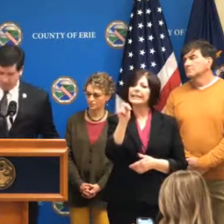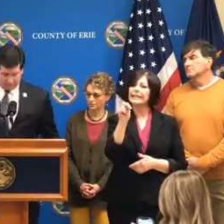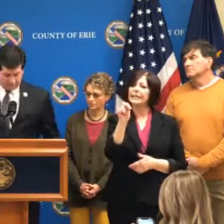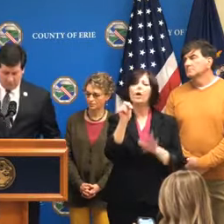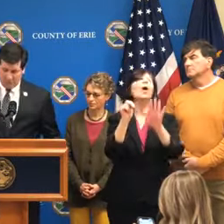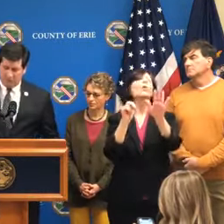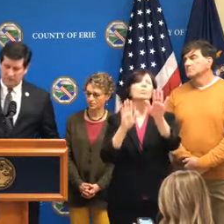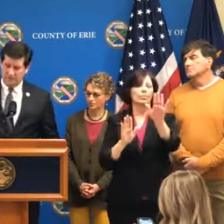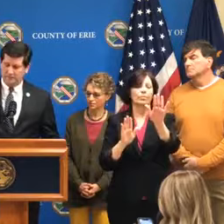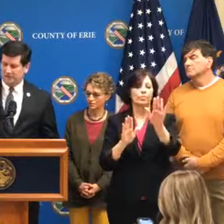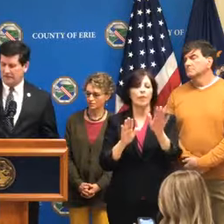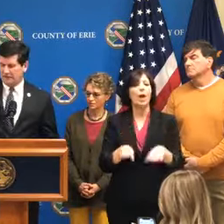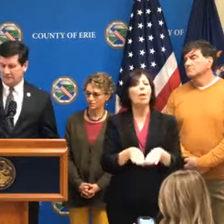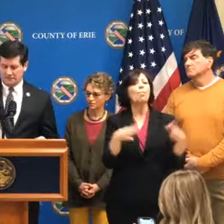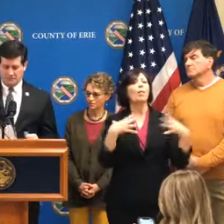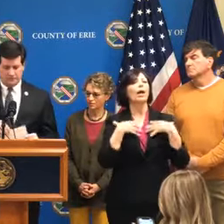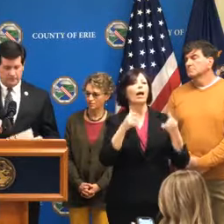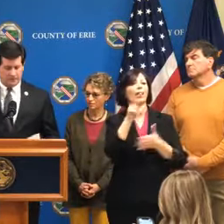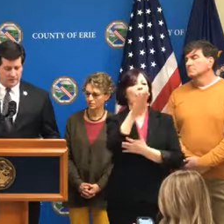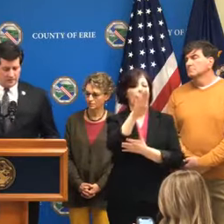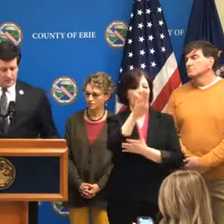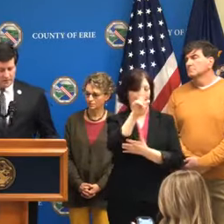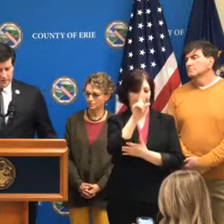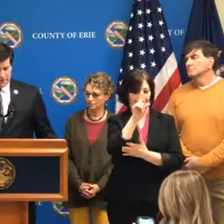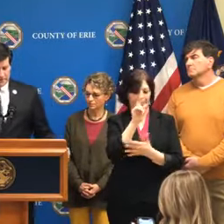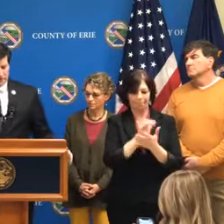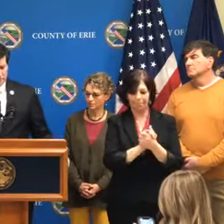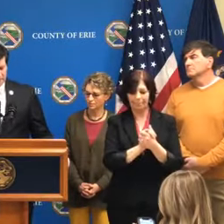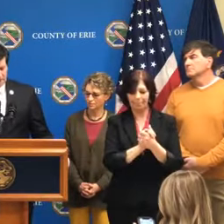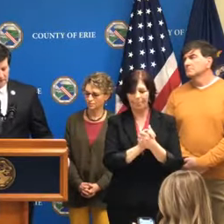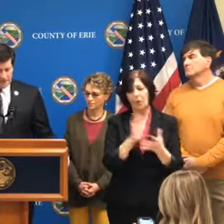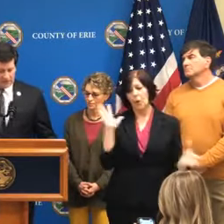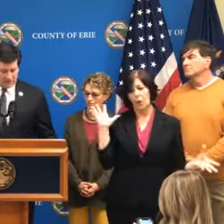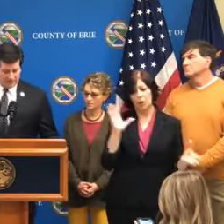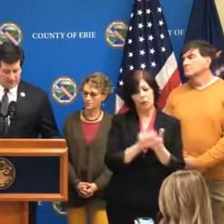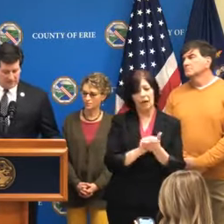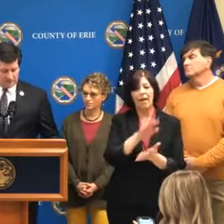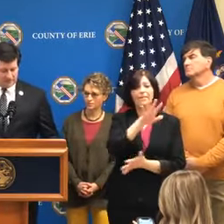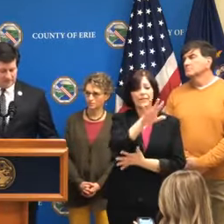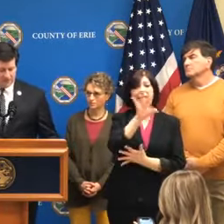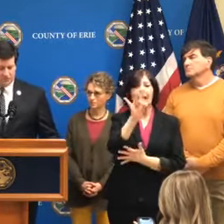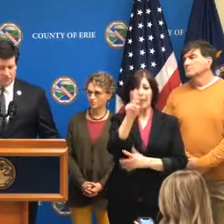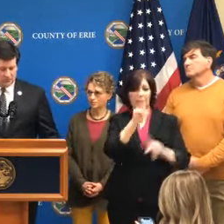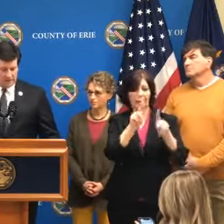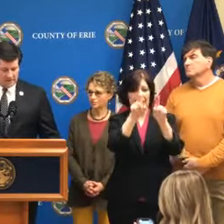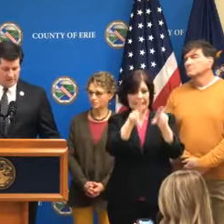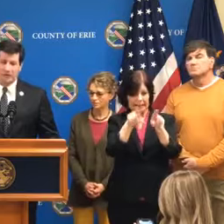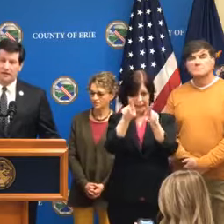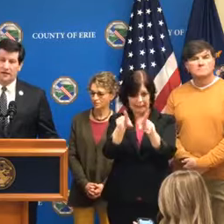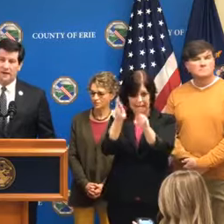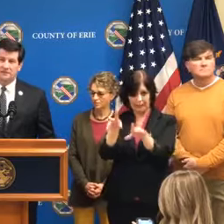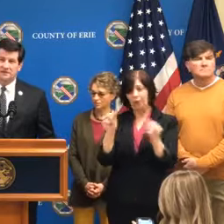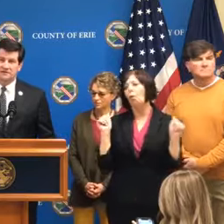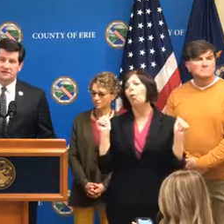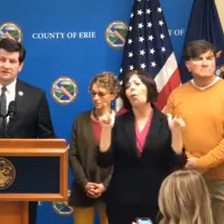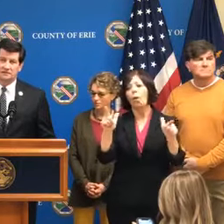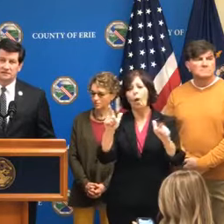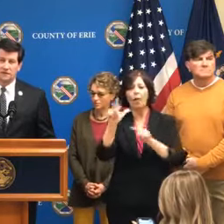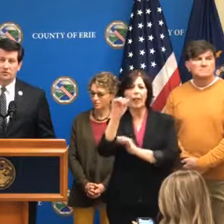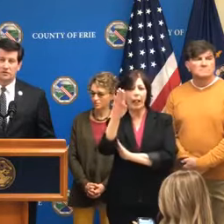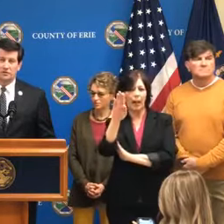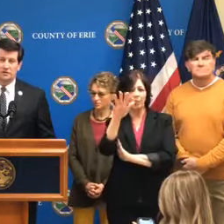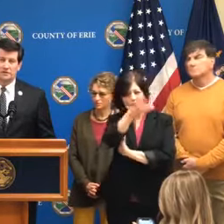First off, Public Health Lab, sorry I skipped over it. In total, 58 county residents have been tested in total by all the labs that